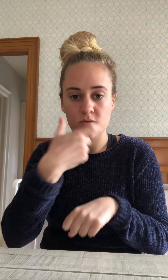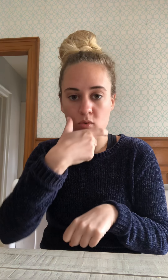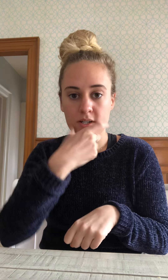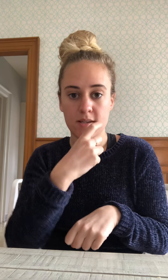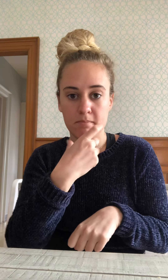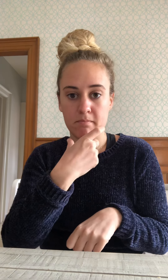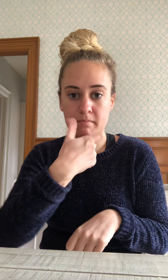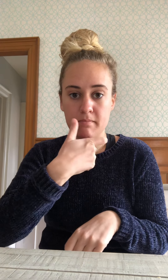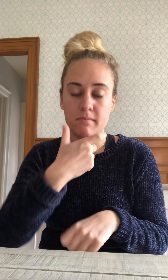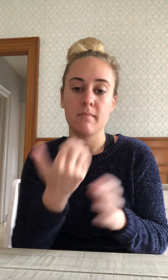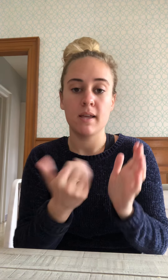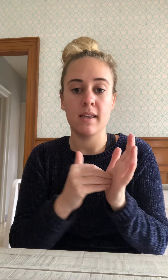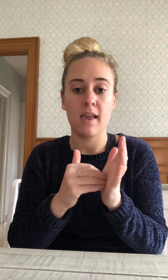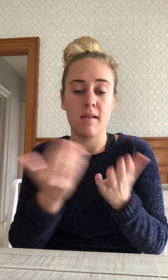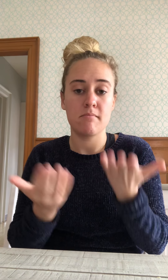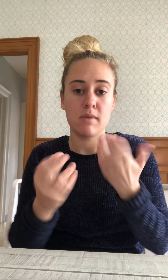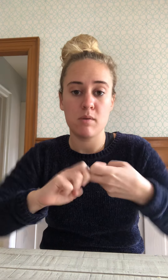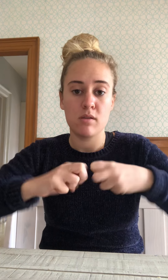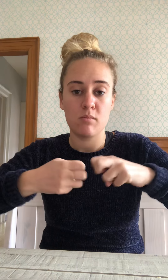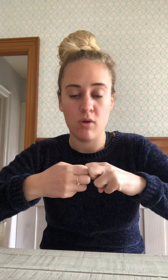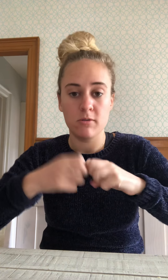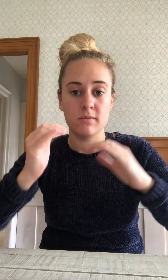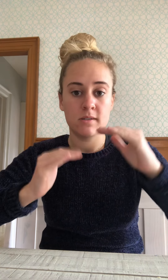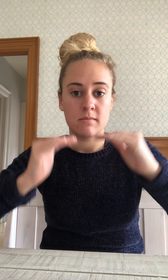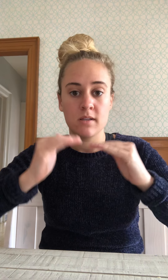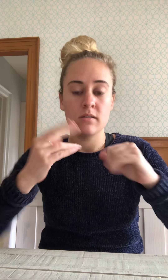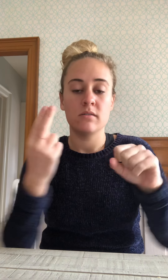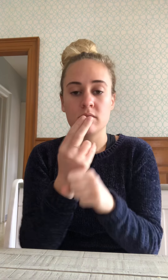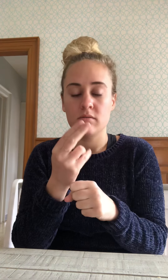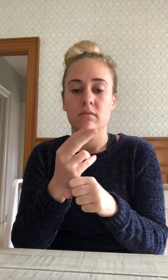issue again, done by occlusal adjustment.